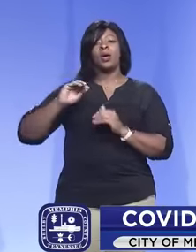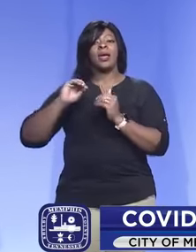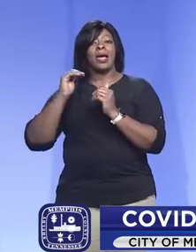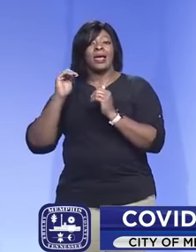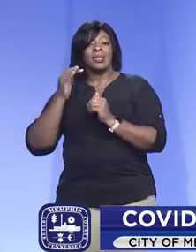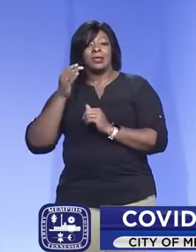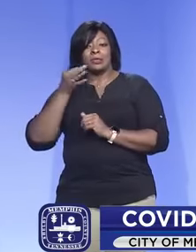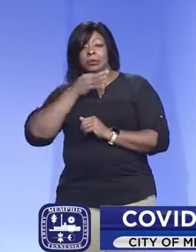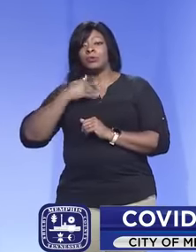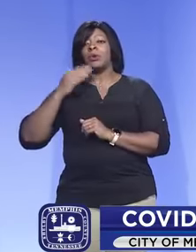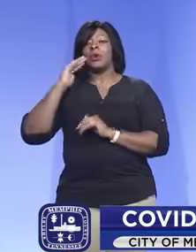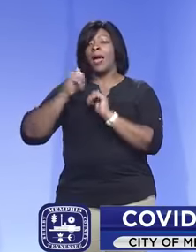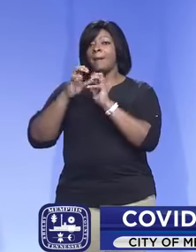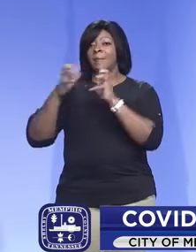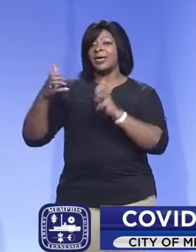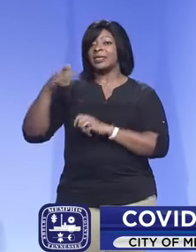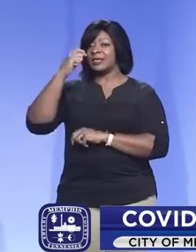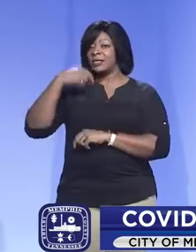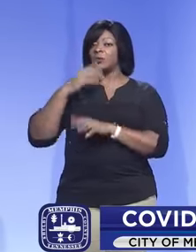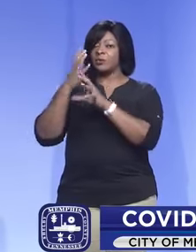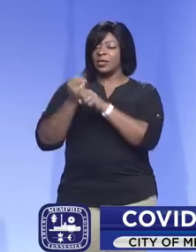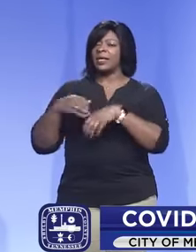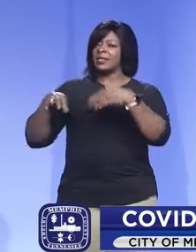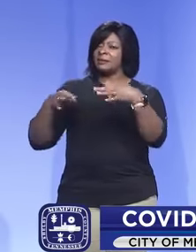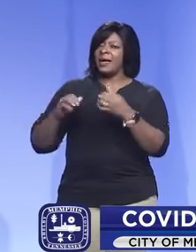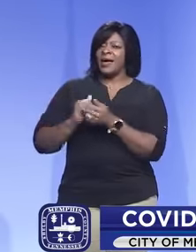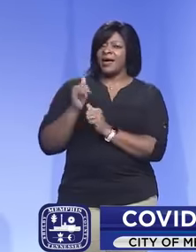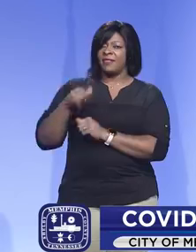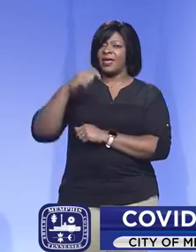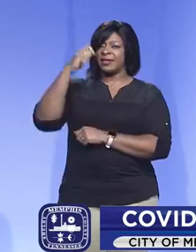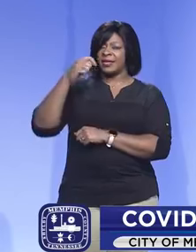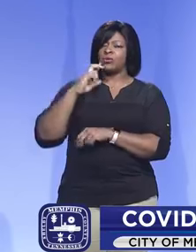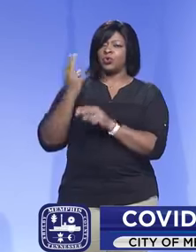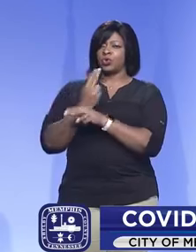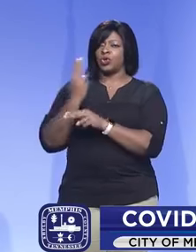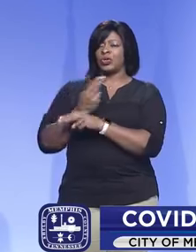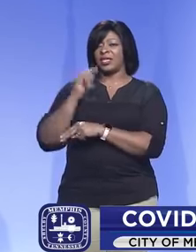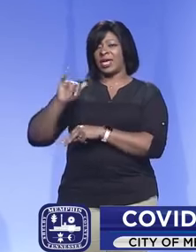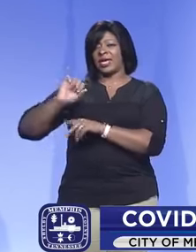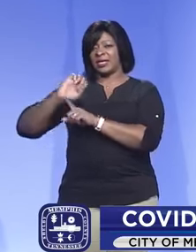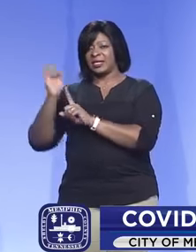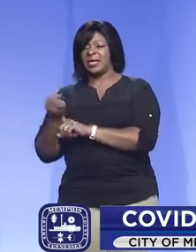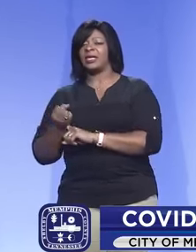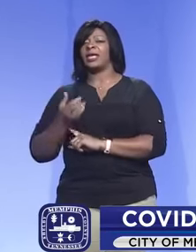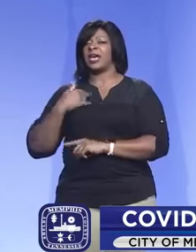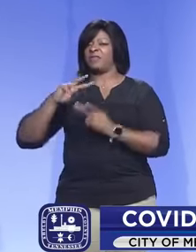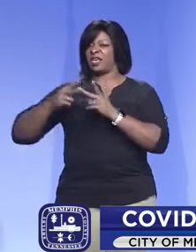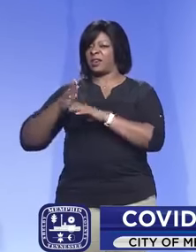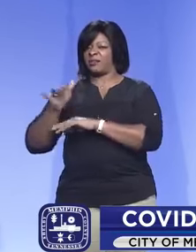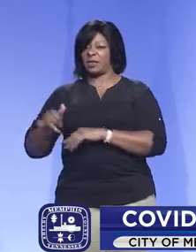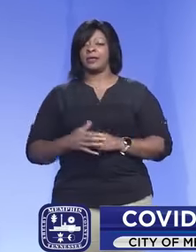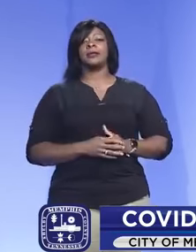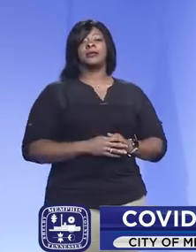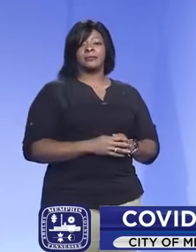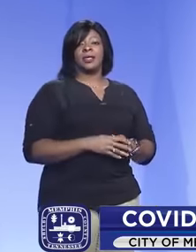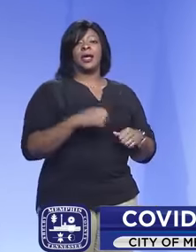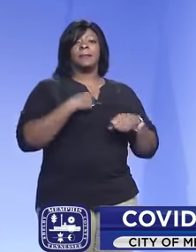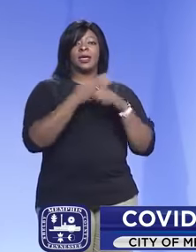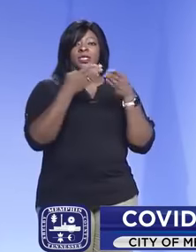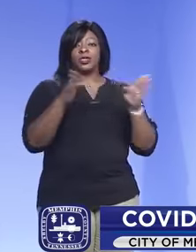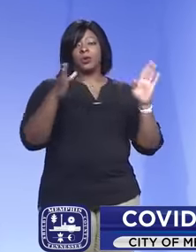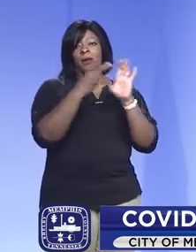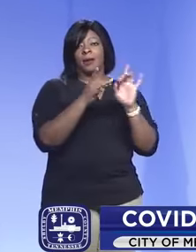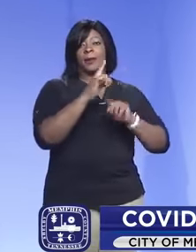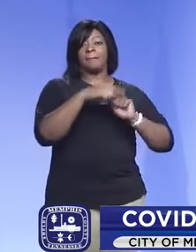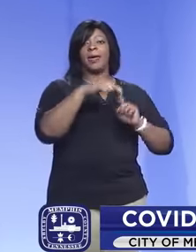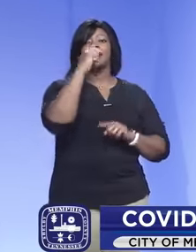many we would get. But just explain how those tests would be useful in that setting. And then I have a follow-up. Yes, I'm going to make a general comment